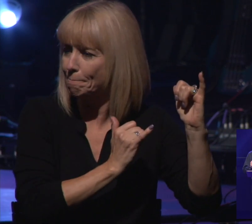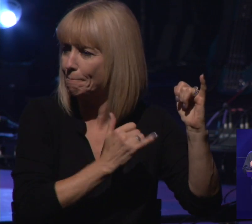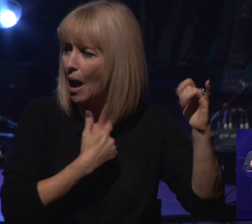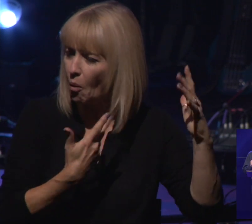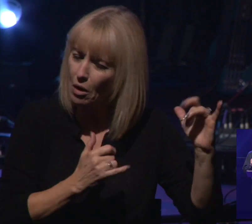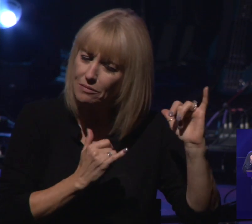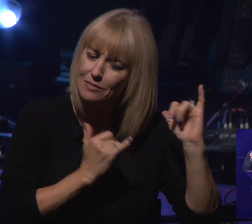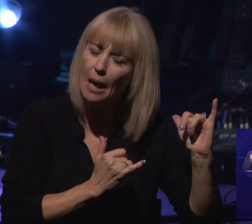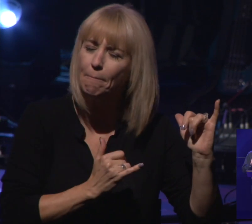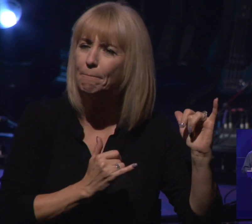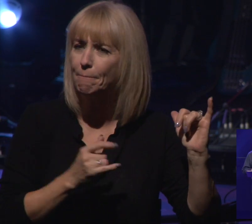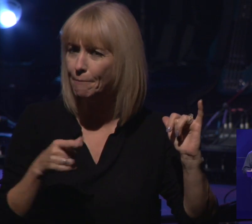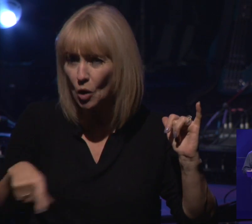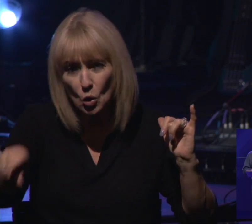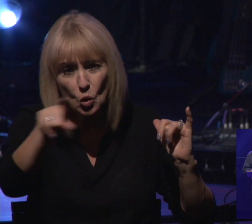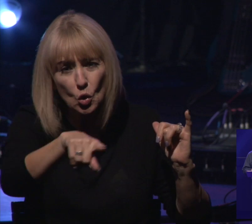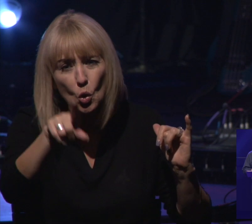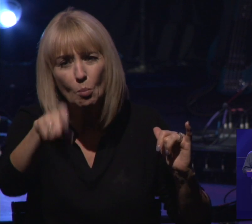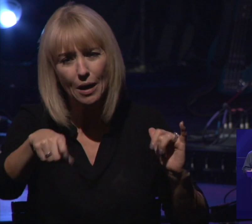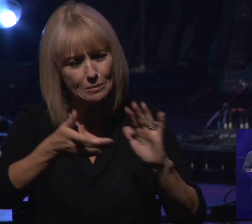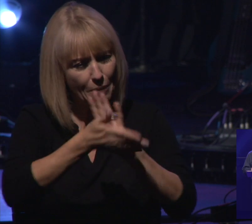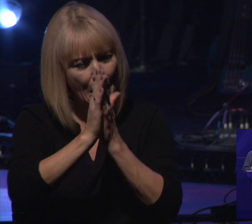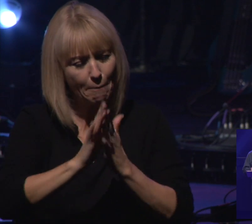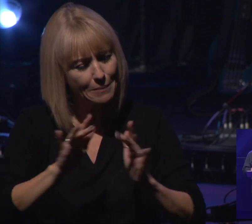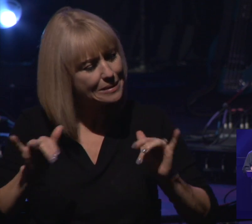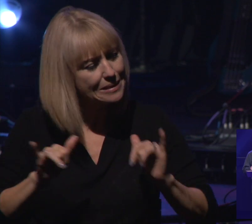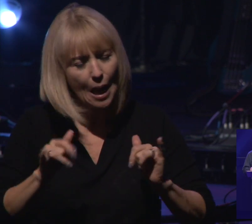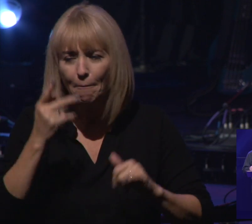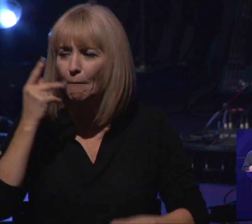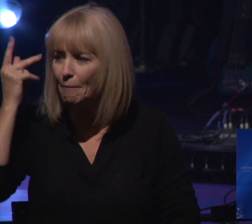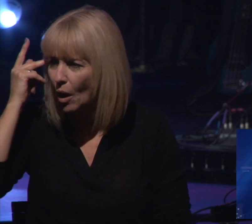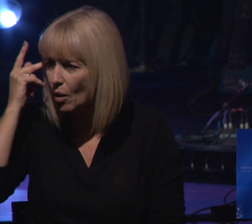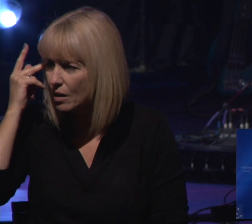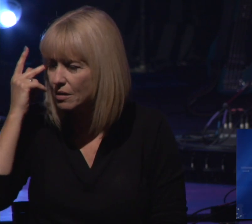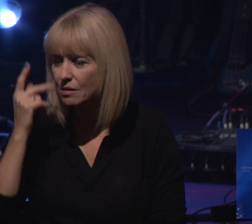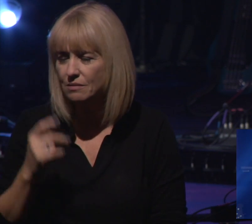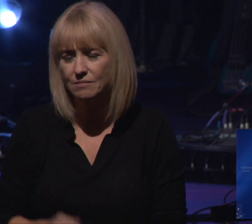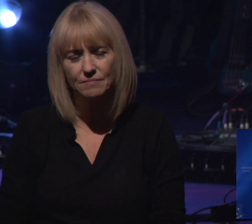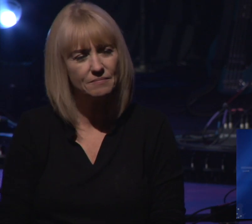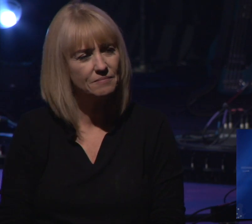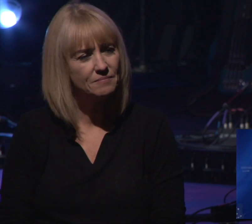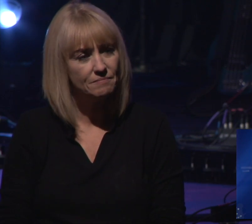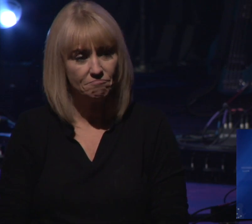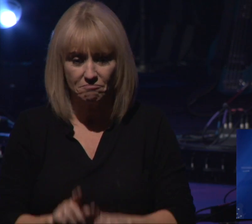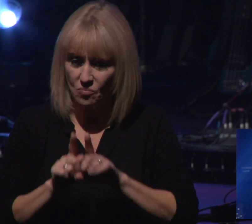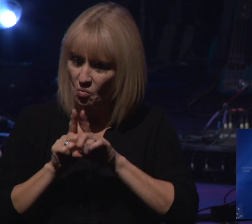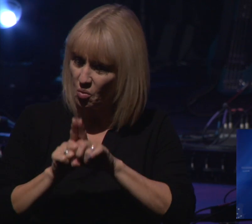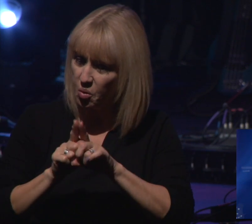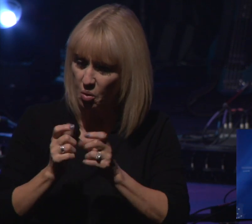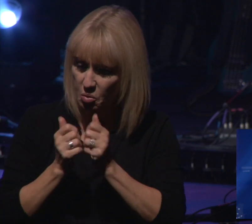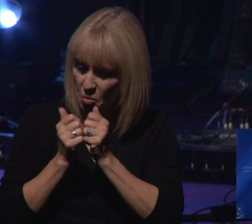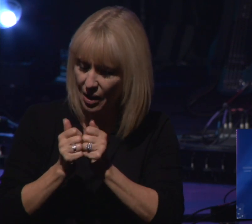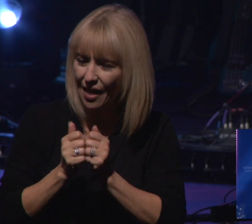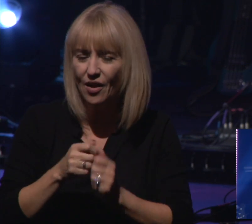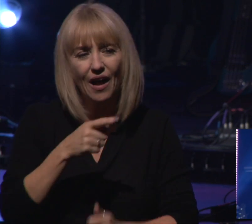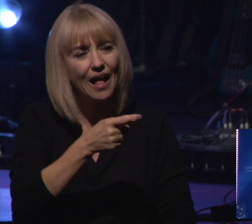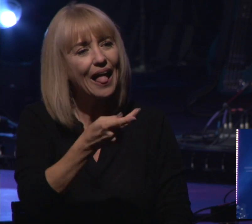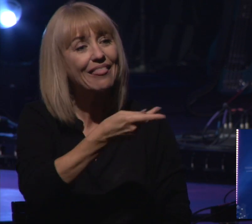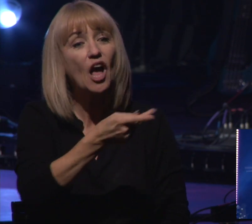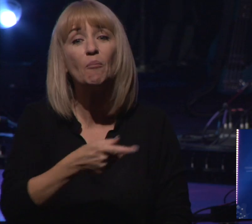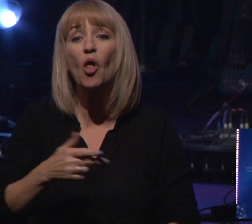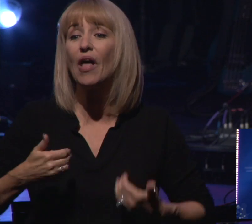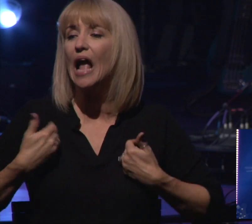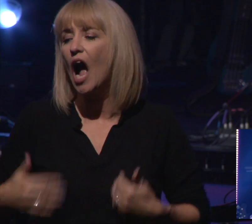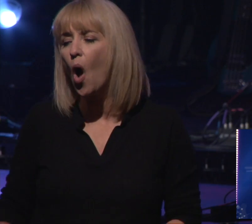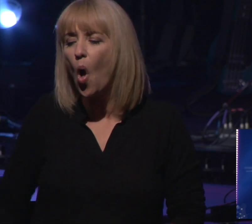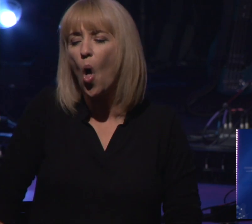dad. And you need to be that kind of a parent that's there, that's always depend upon. But he stuck it out with Mom. And you